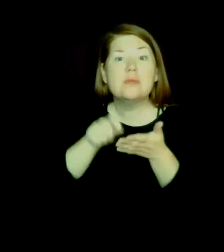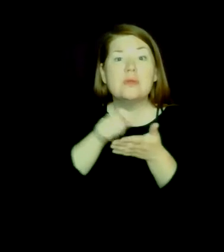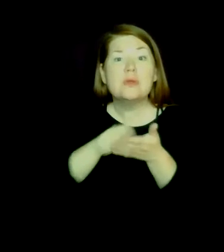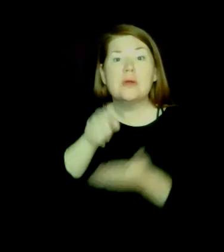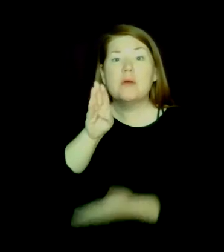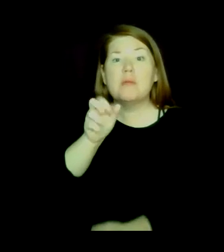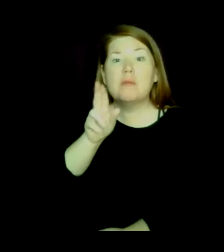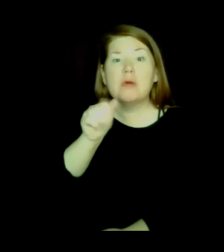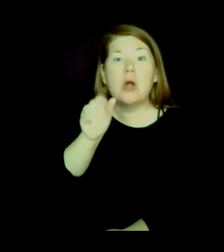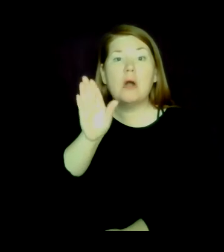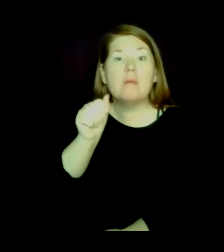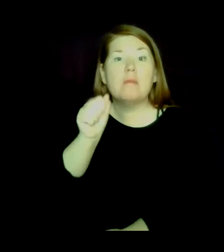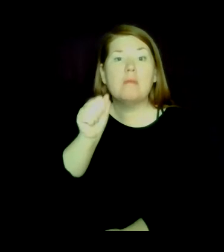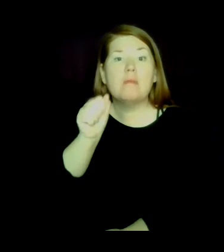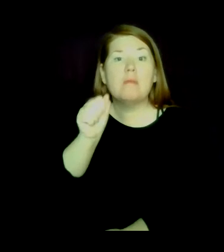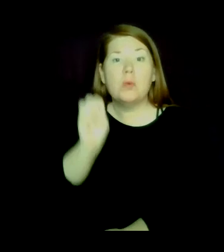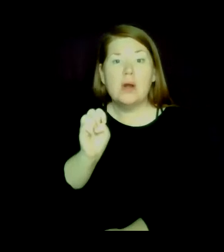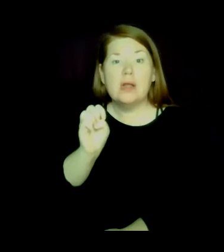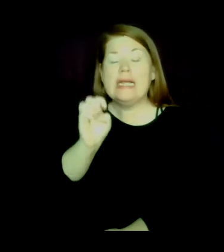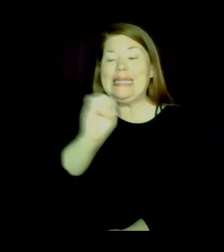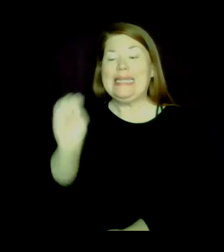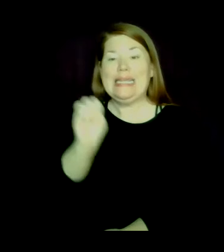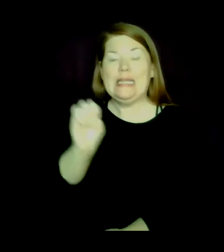E. Barber.